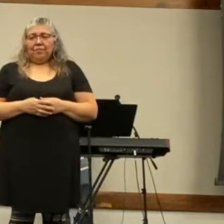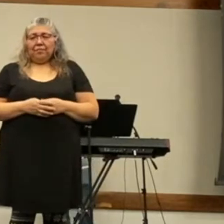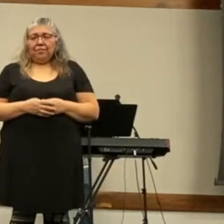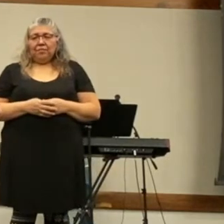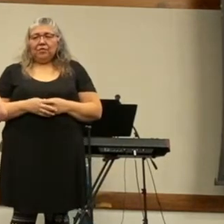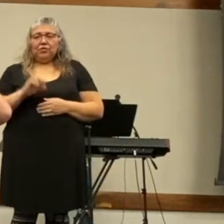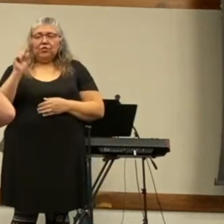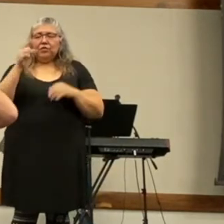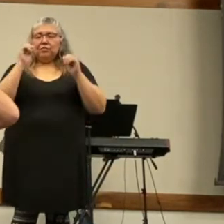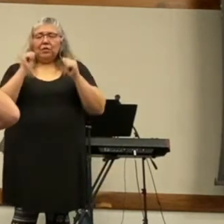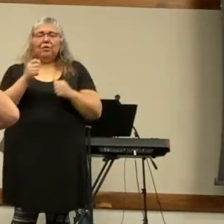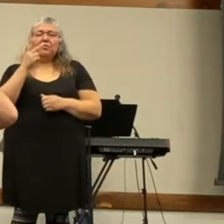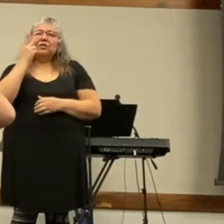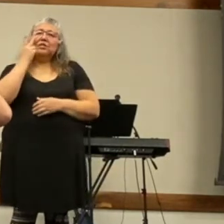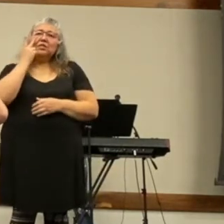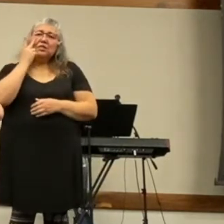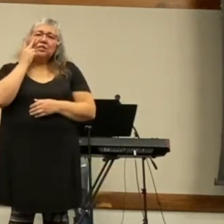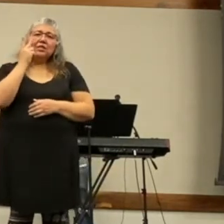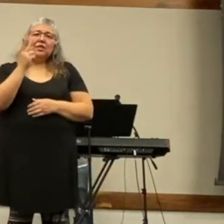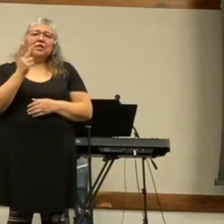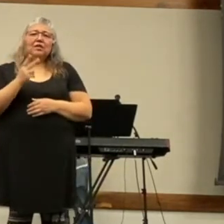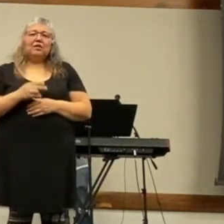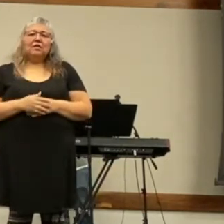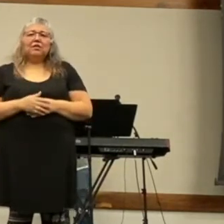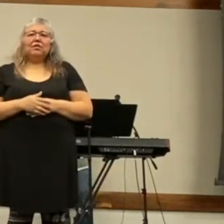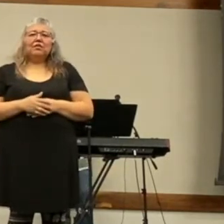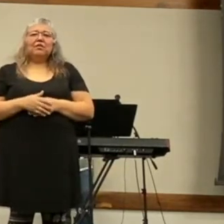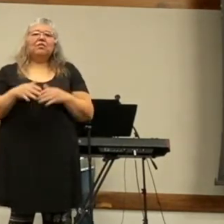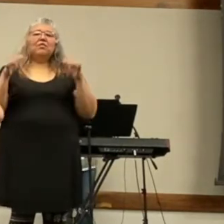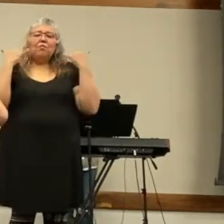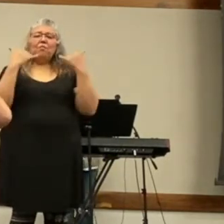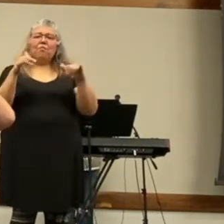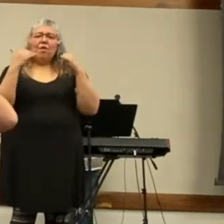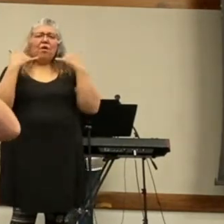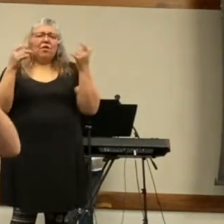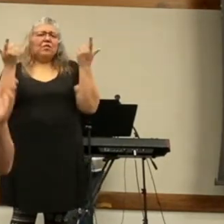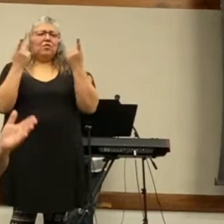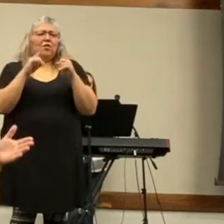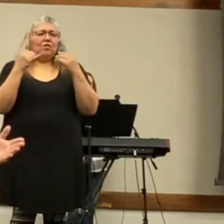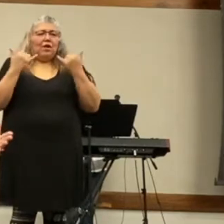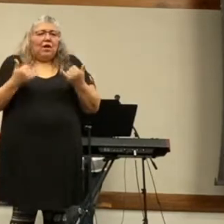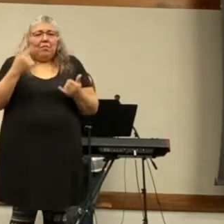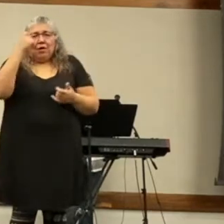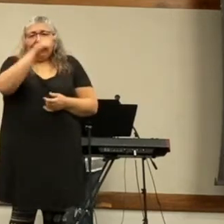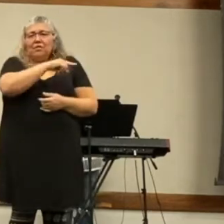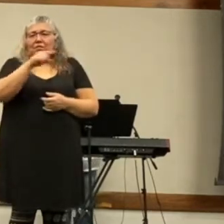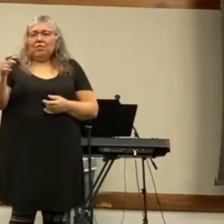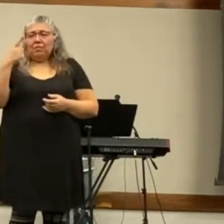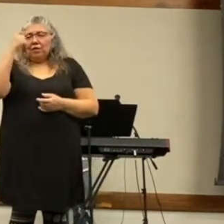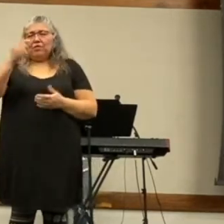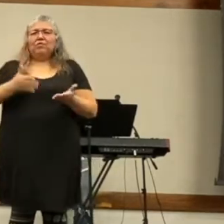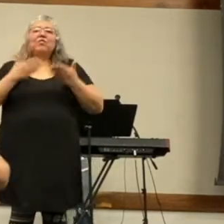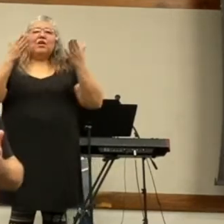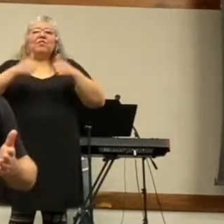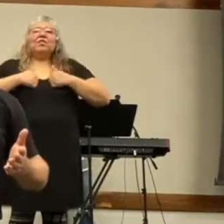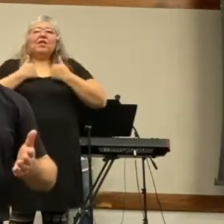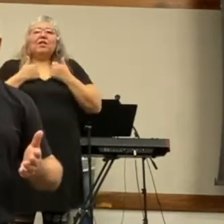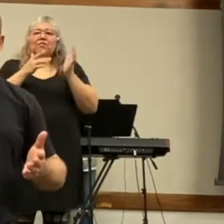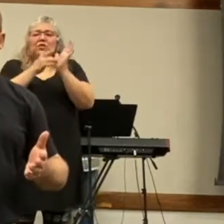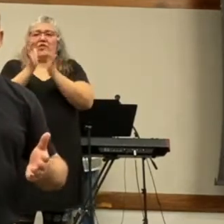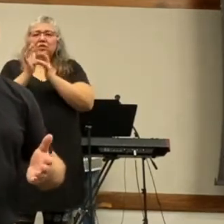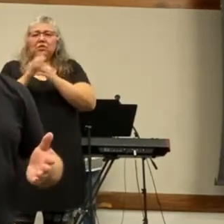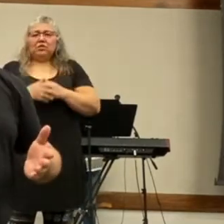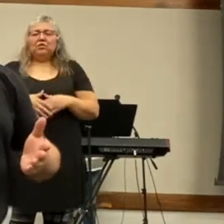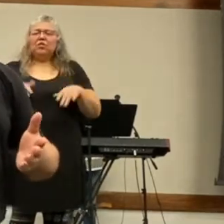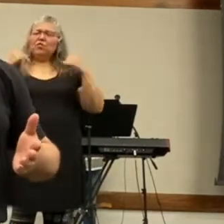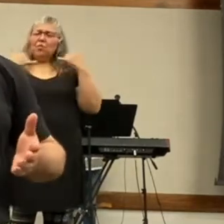just to be able to see the party that is going on right now because of you, because you gave your life to Jesus, there's a party going on